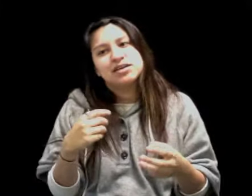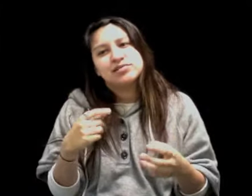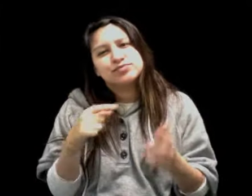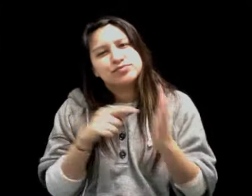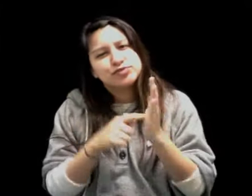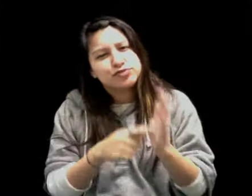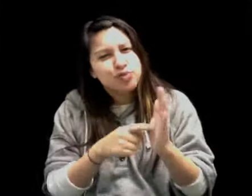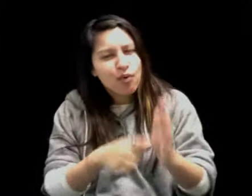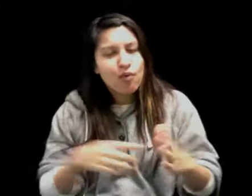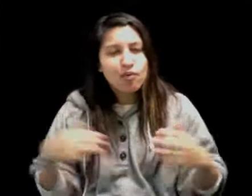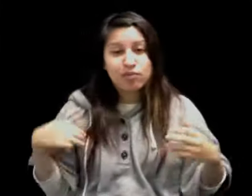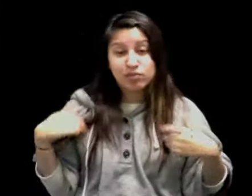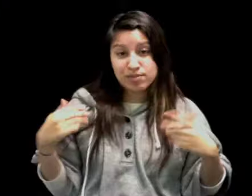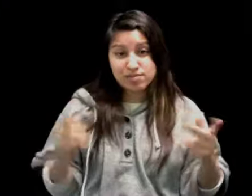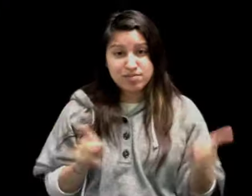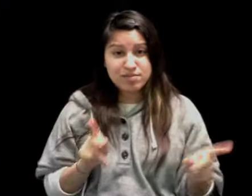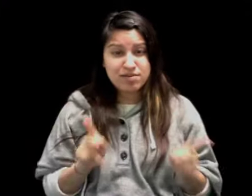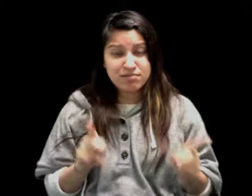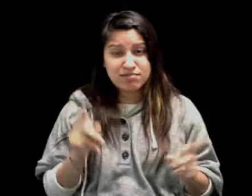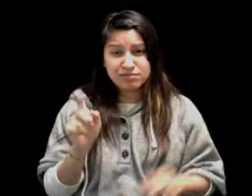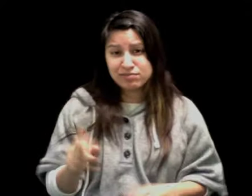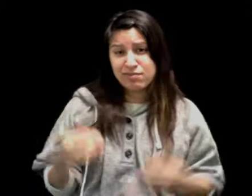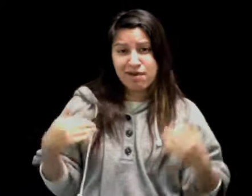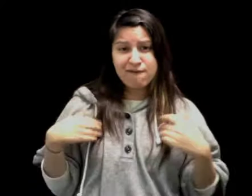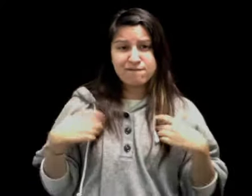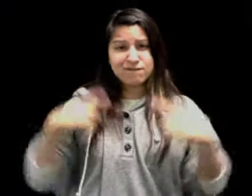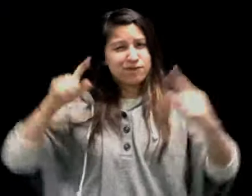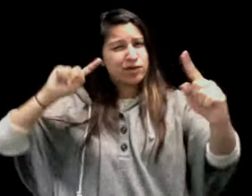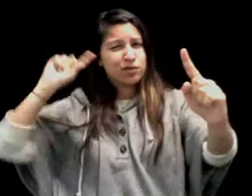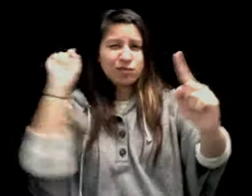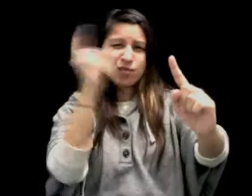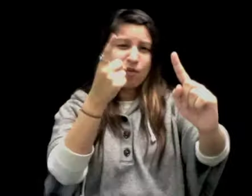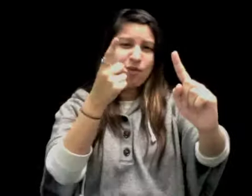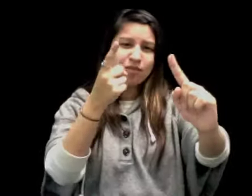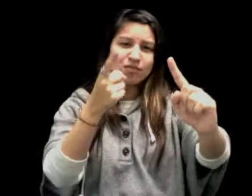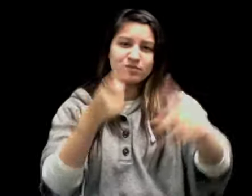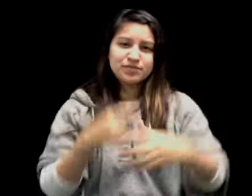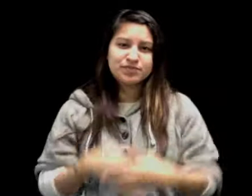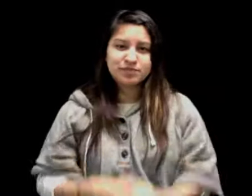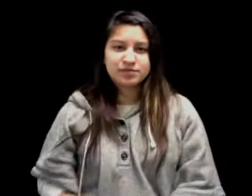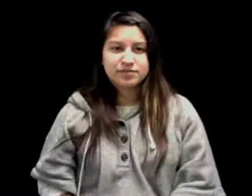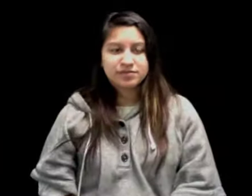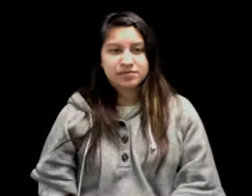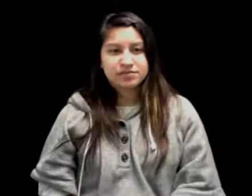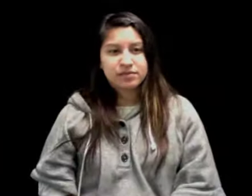I like to start with an exercise I call discovery. Begin this segment by